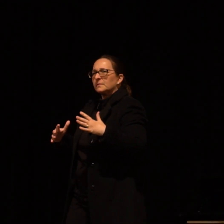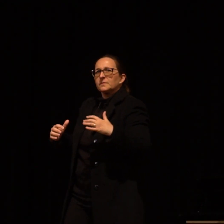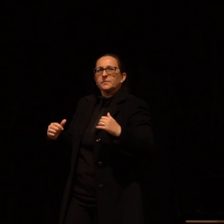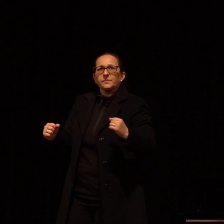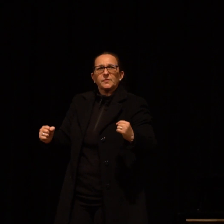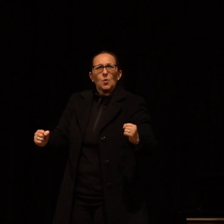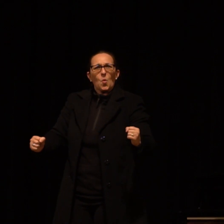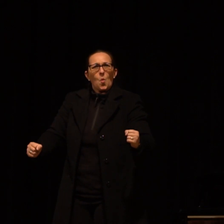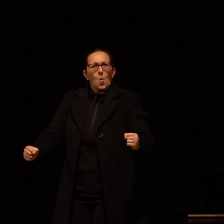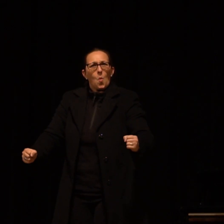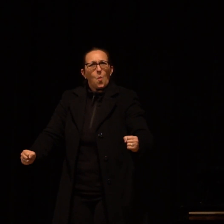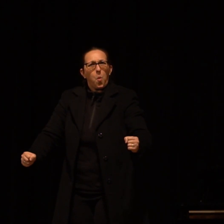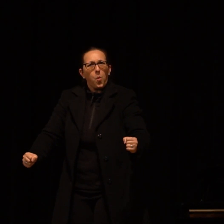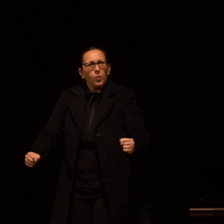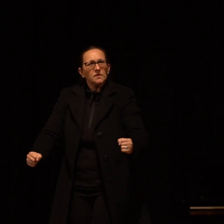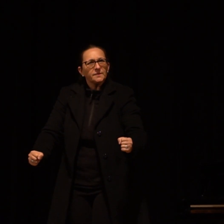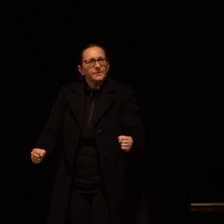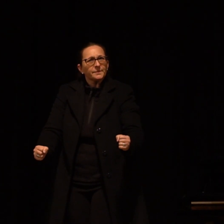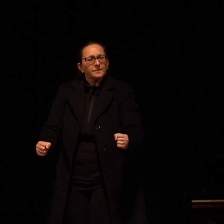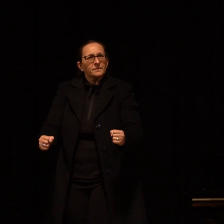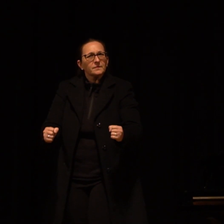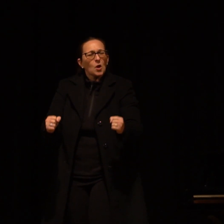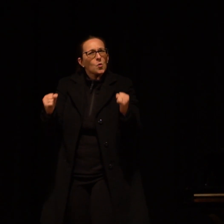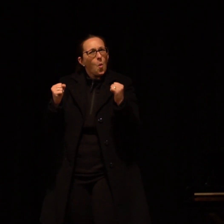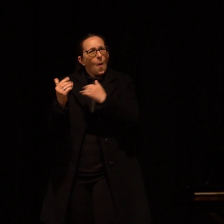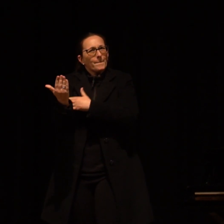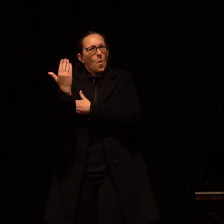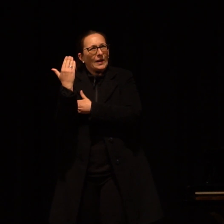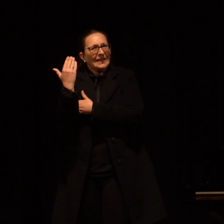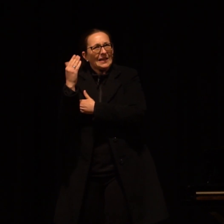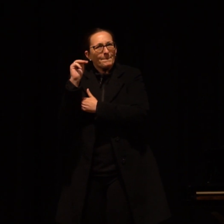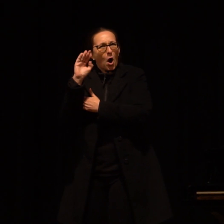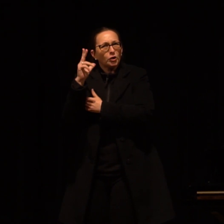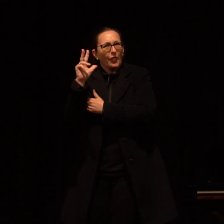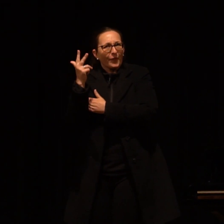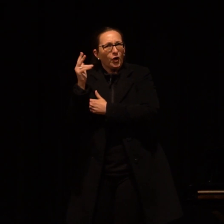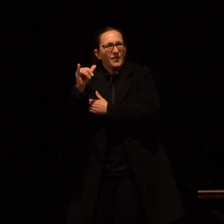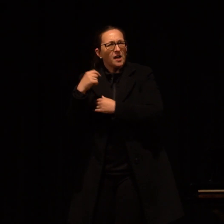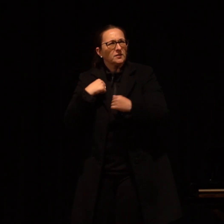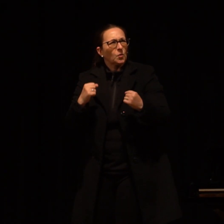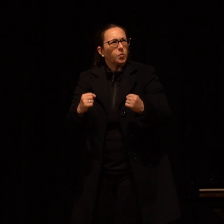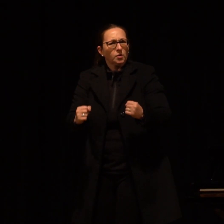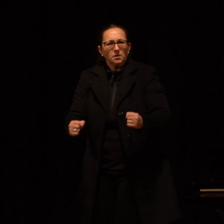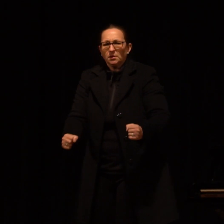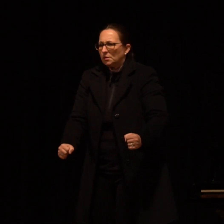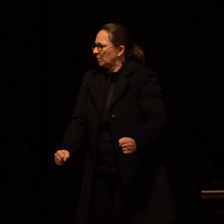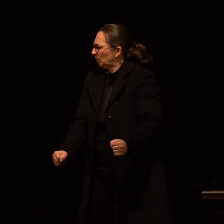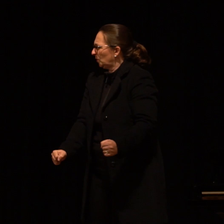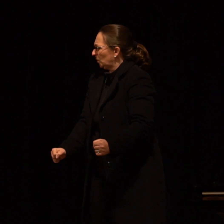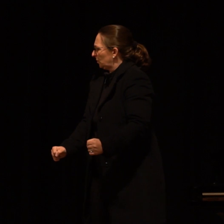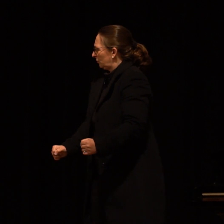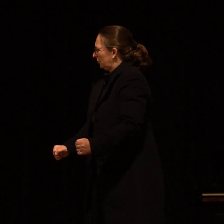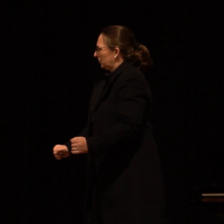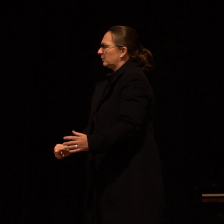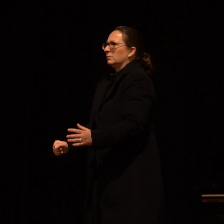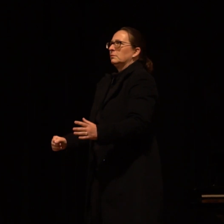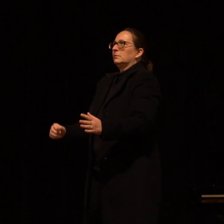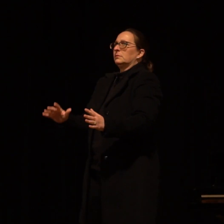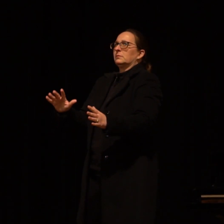I'm shaking. I'm cold. It's a cold morning. It's March 3rd. I'm shaking and I'm